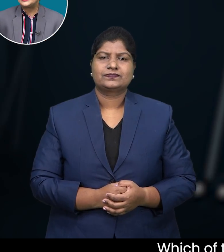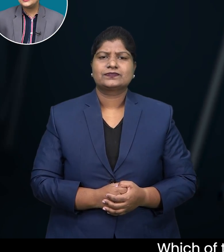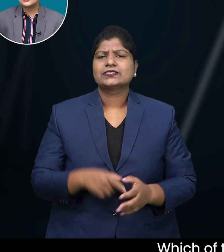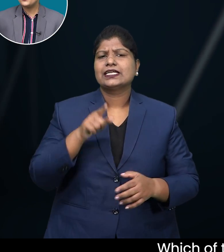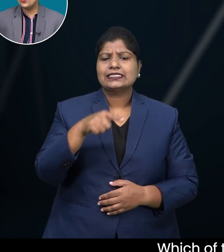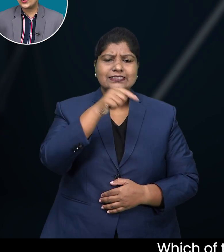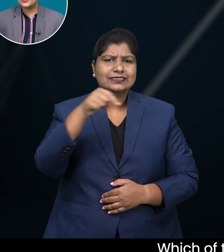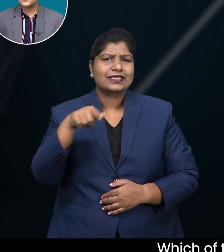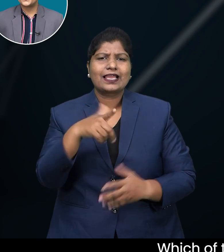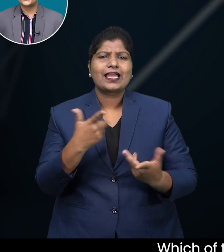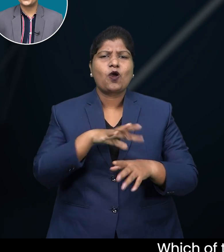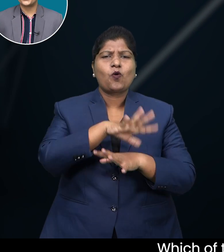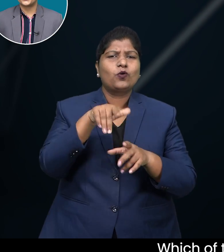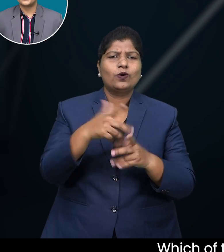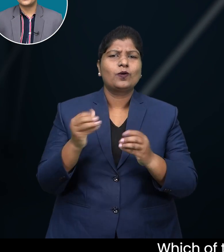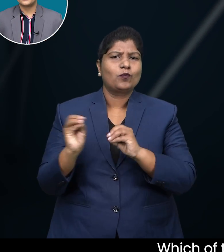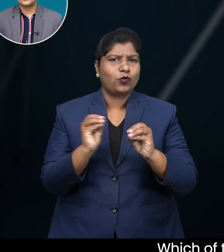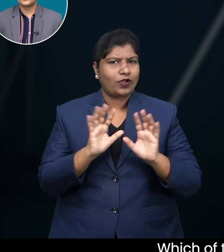Which of these are moving?